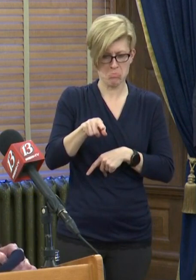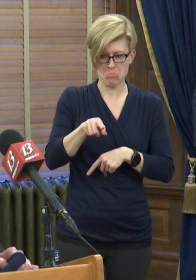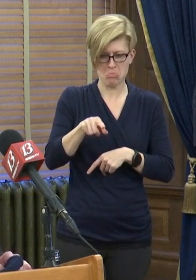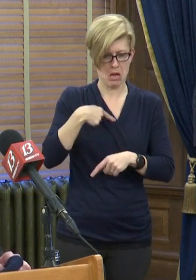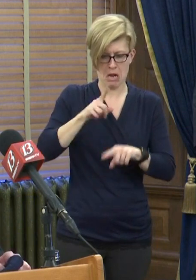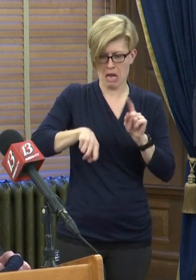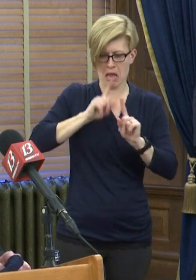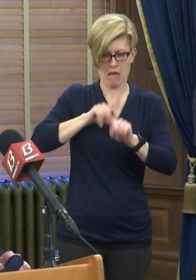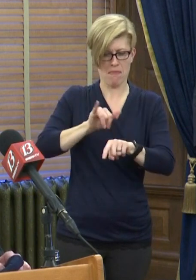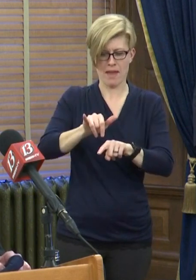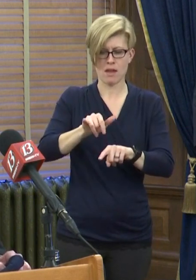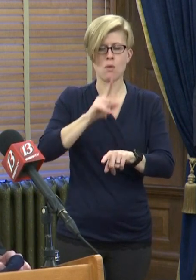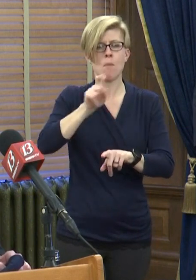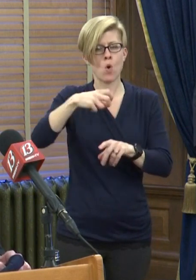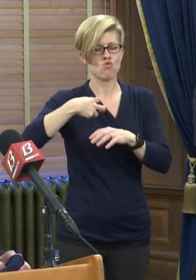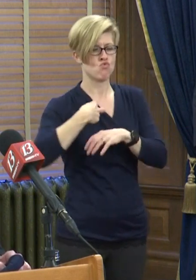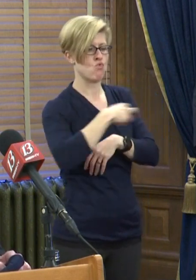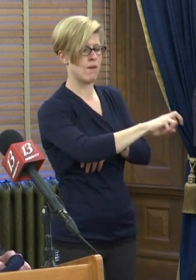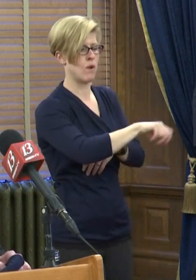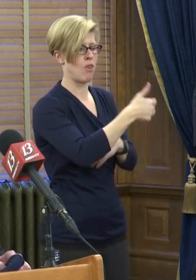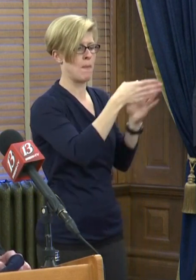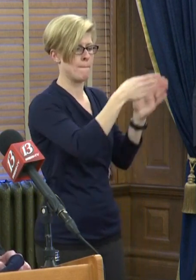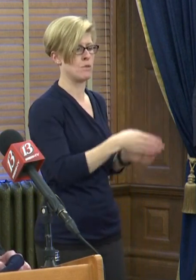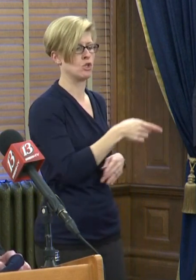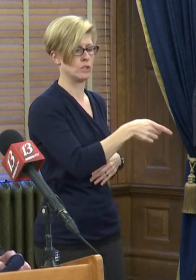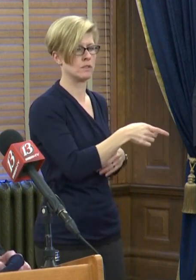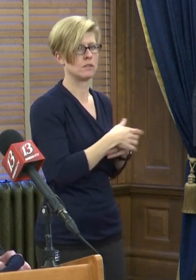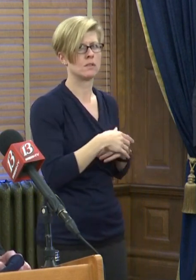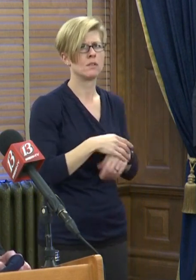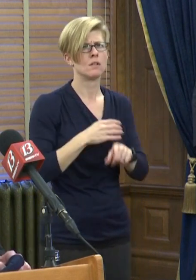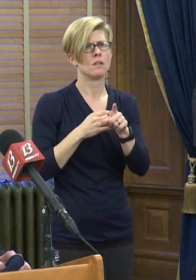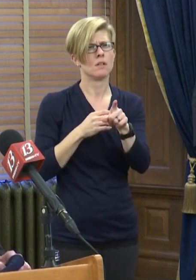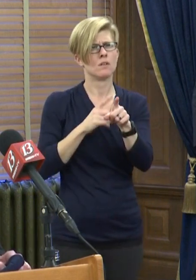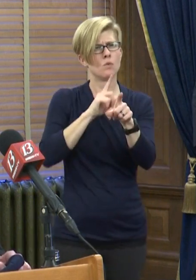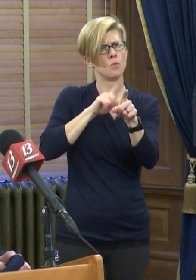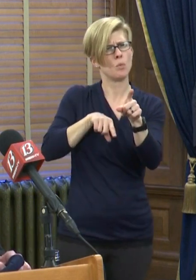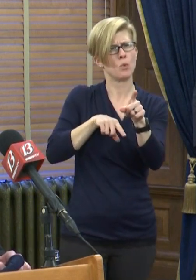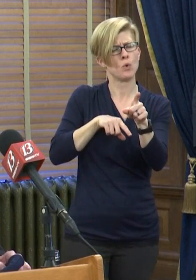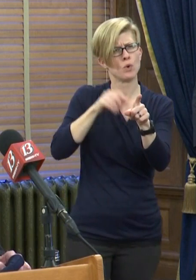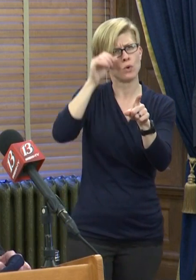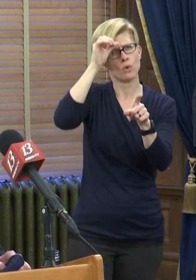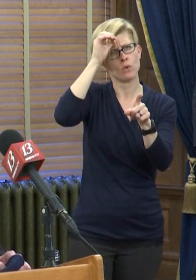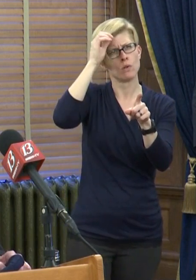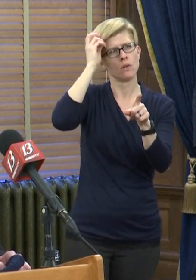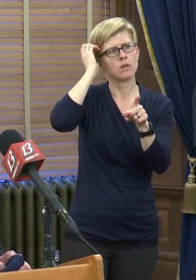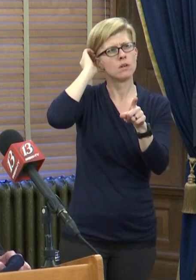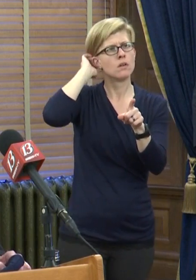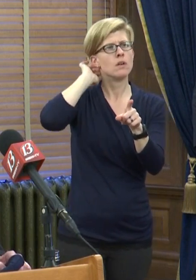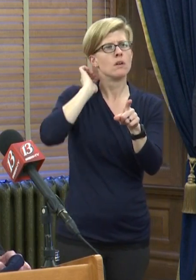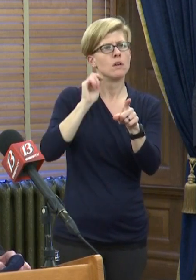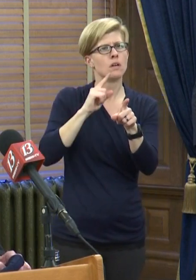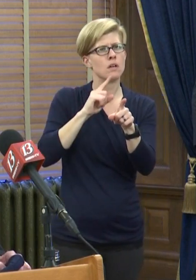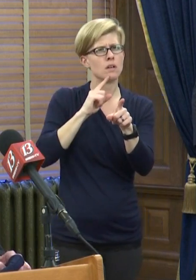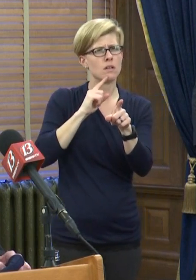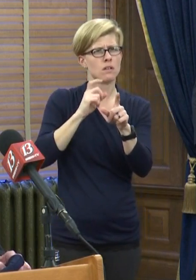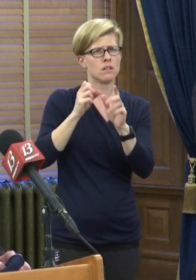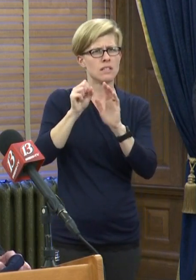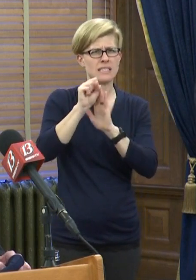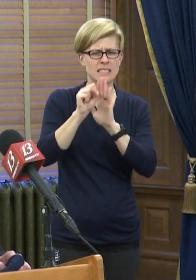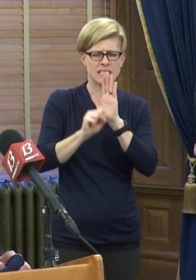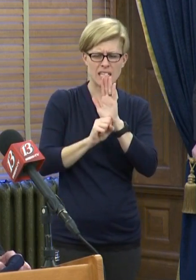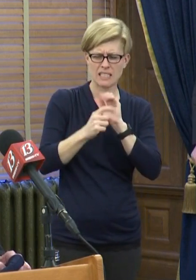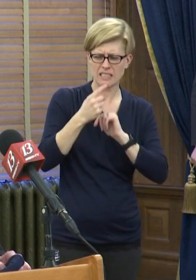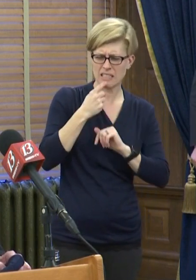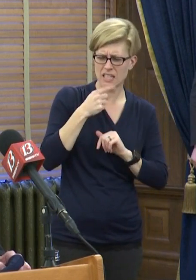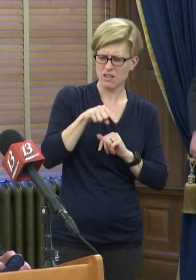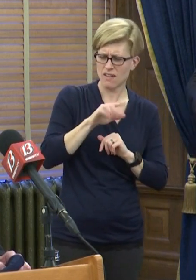it on to somebody within the agency, and they can take it. Governor, I'm struck by the fact that the state put somewhere around